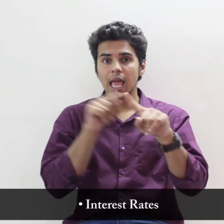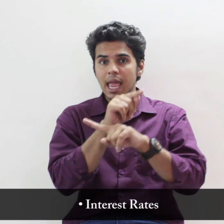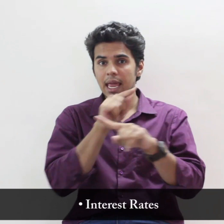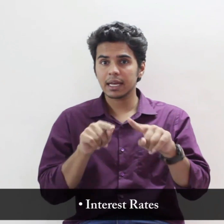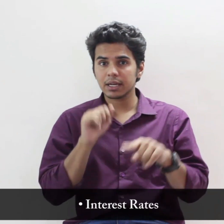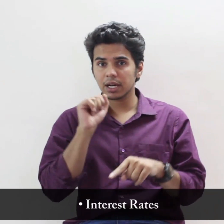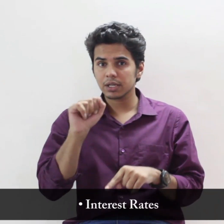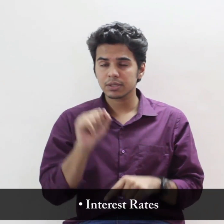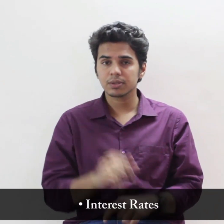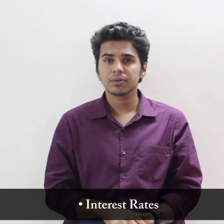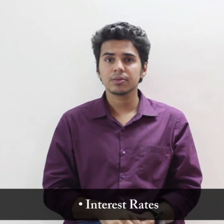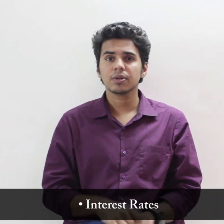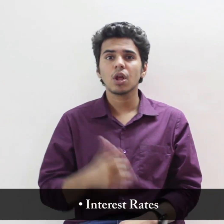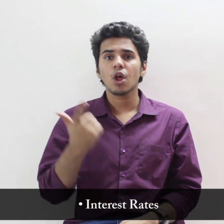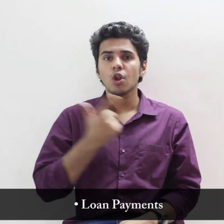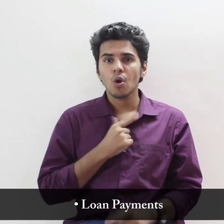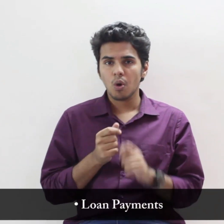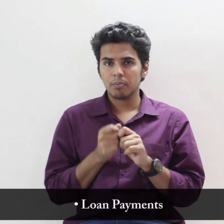Interest rates, loan payments,